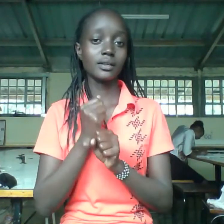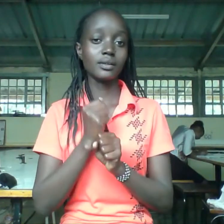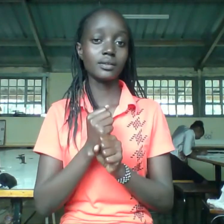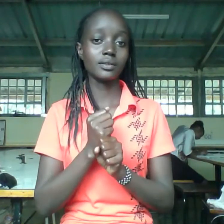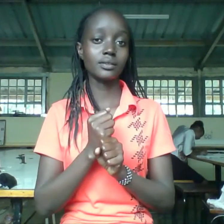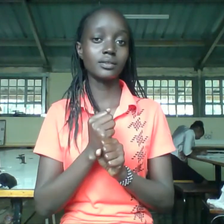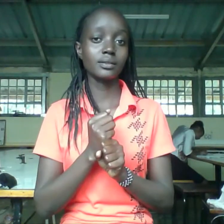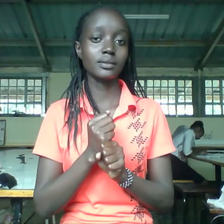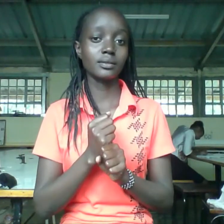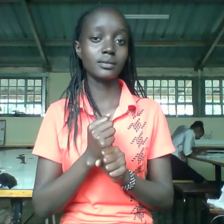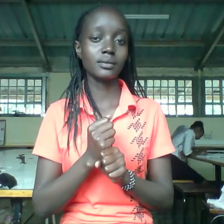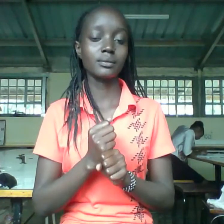next 2 weeks.